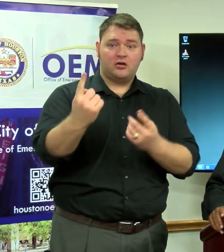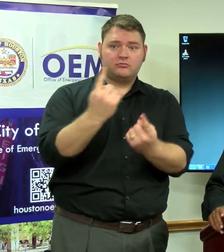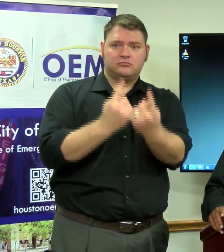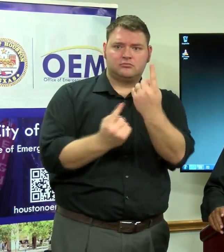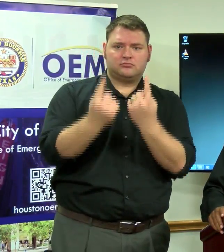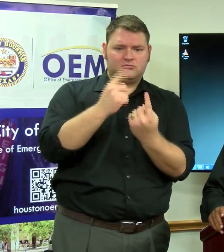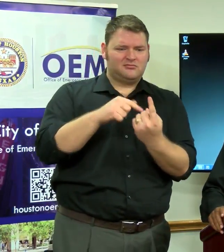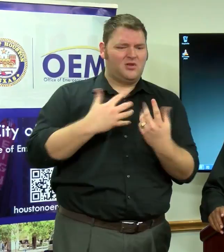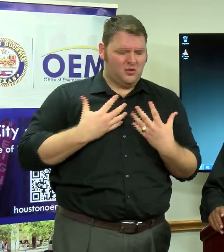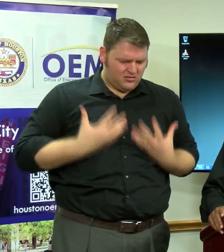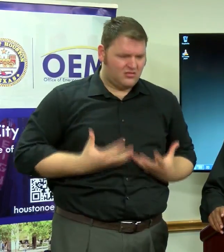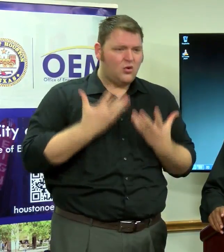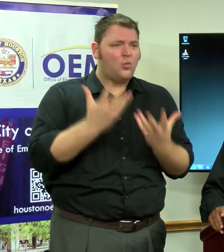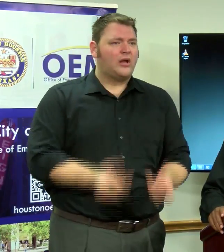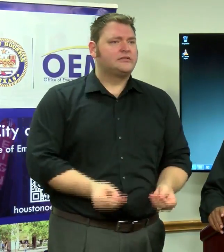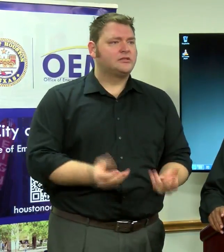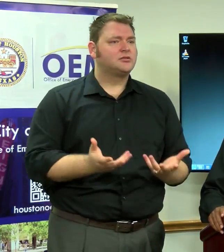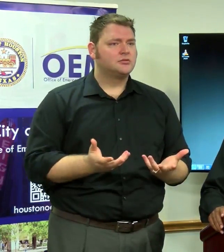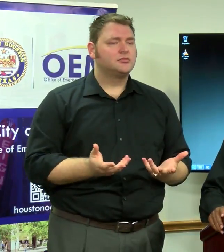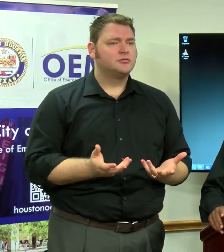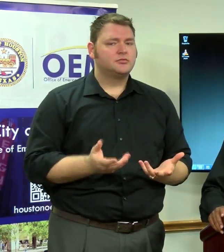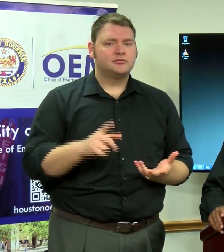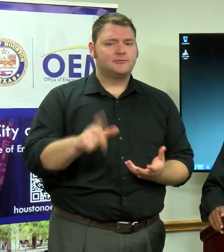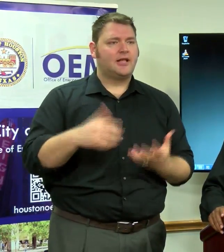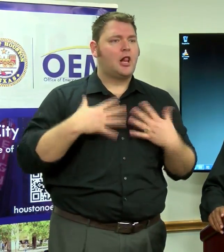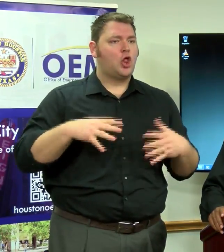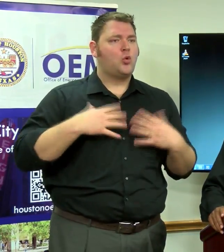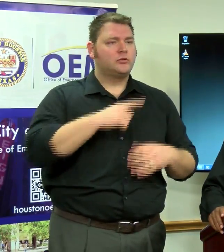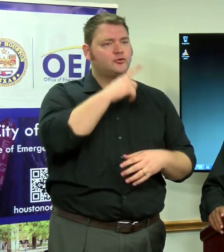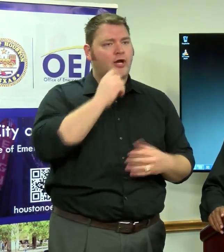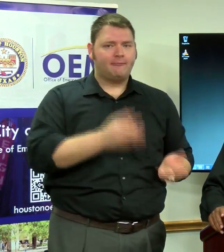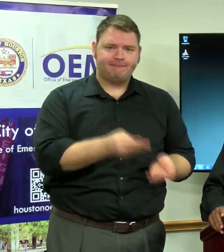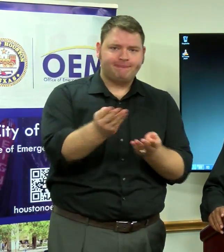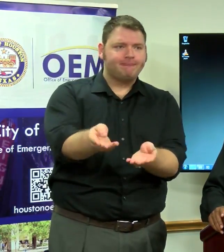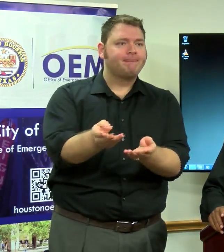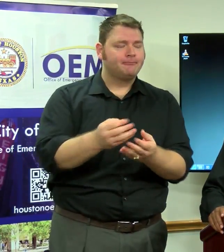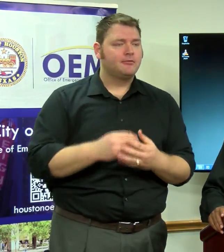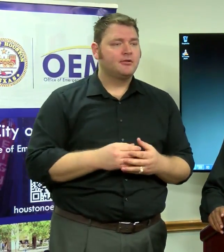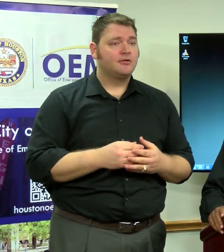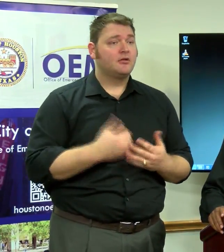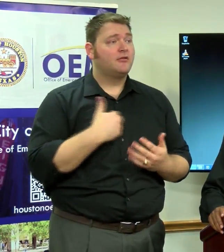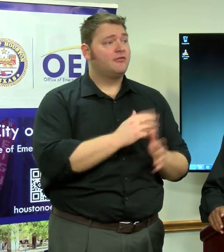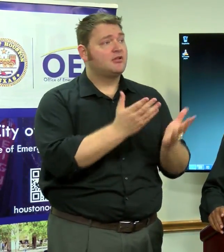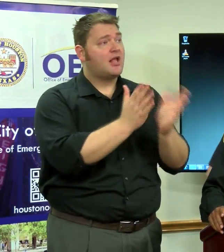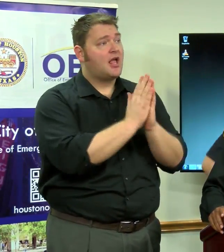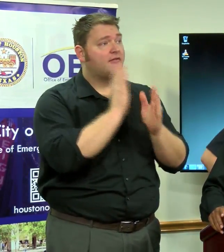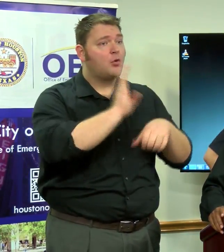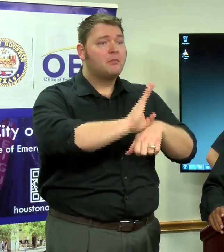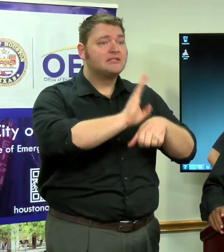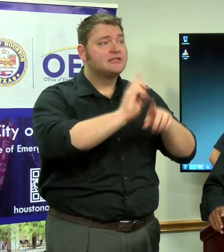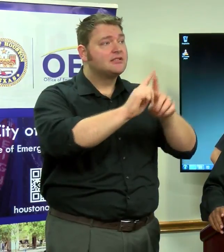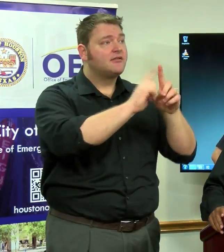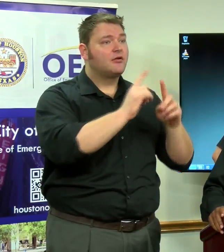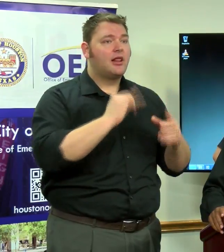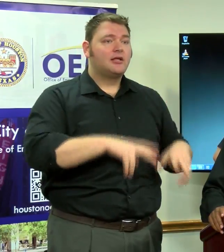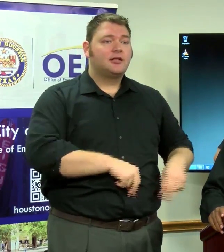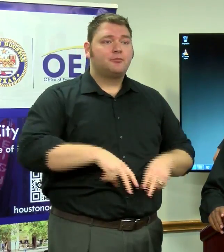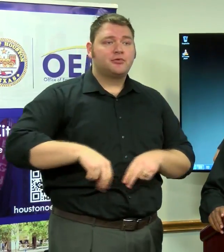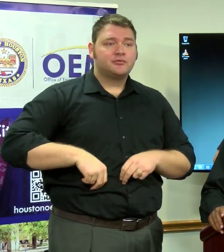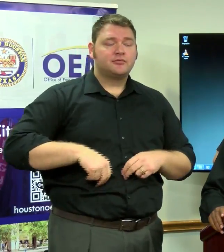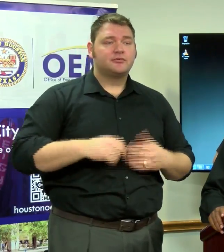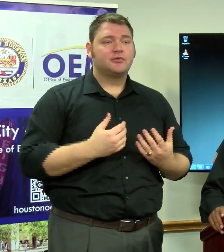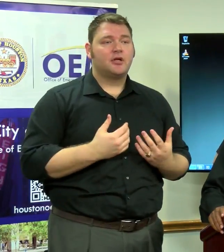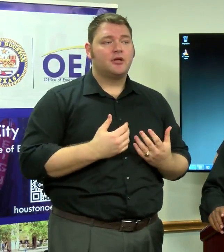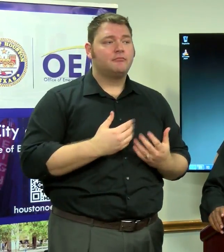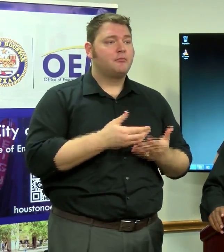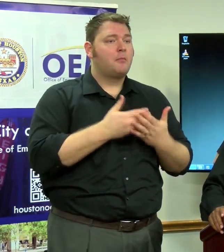needing clothing. We've asked some of our business partners for things like diapers, baby formula, things of